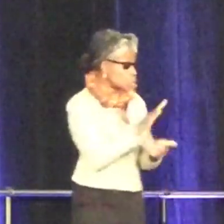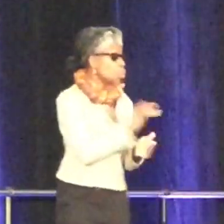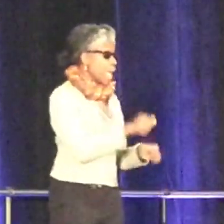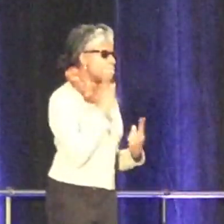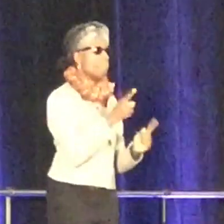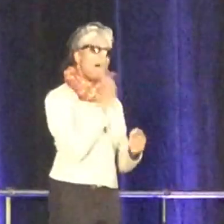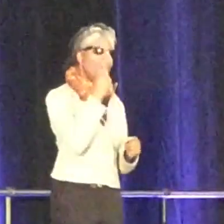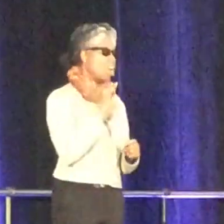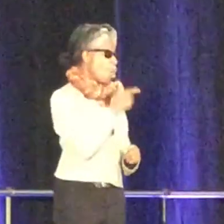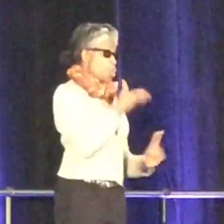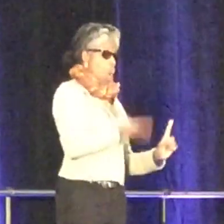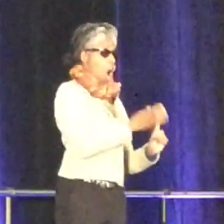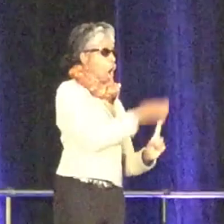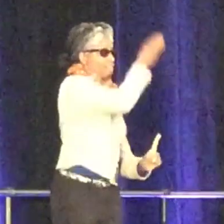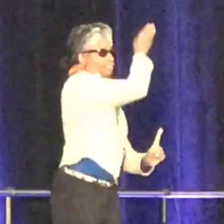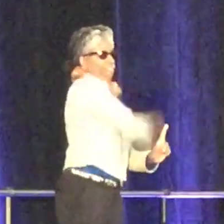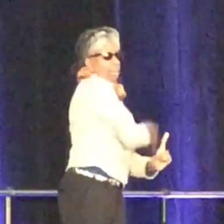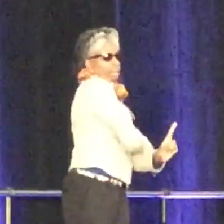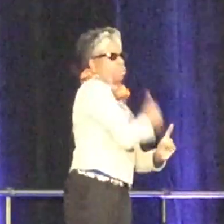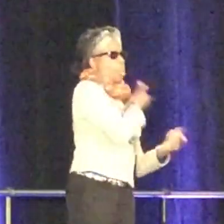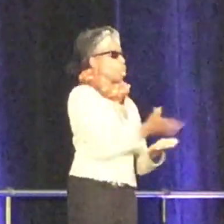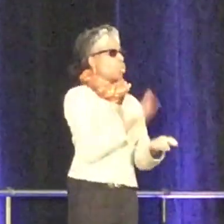schools, right? That's what we're looking